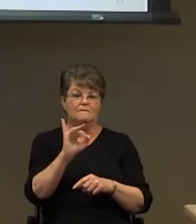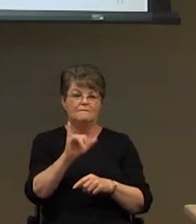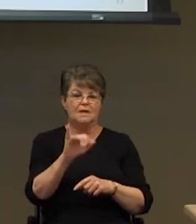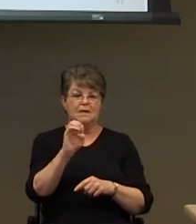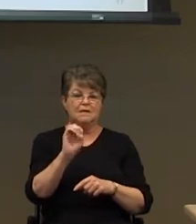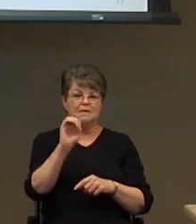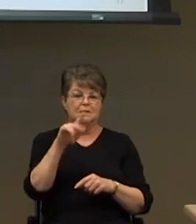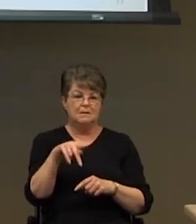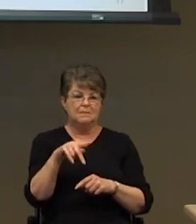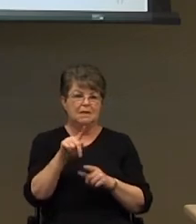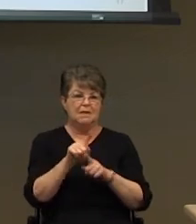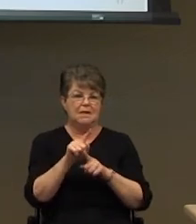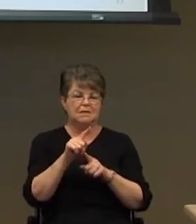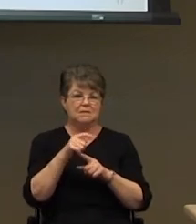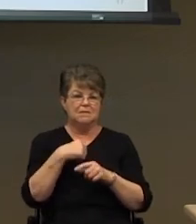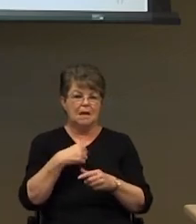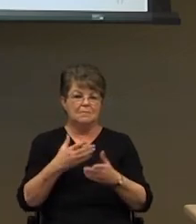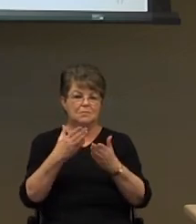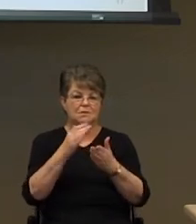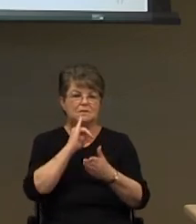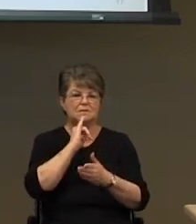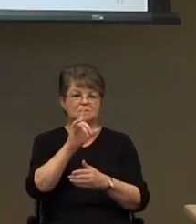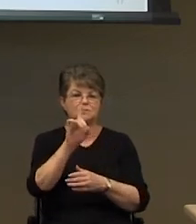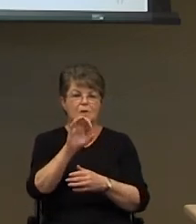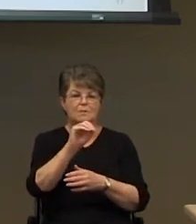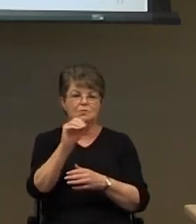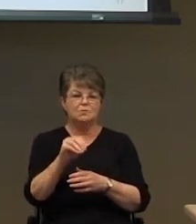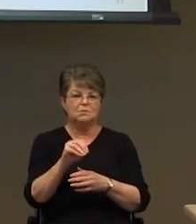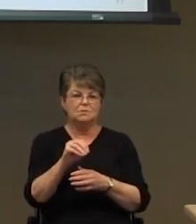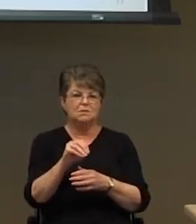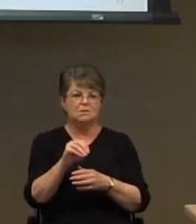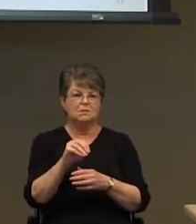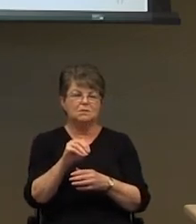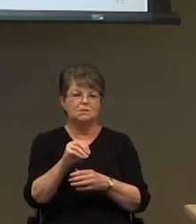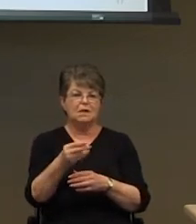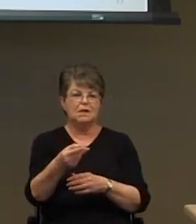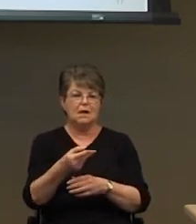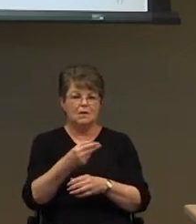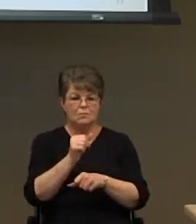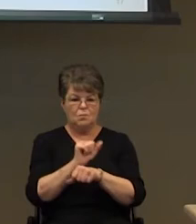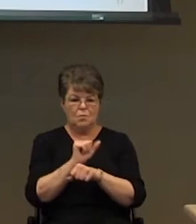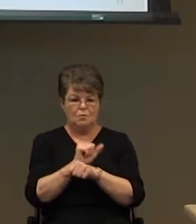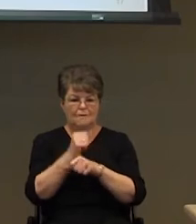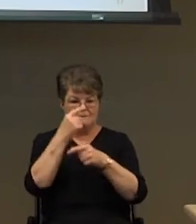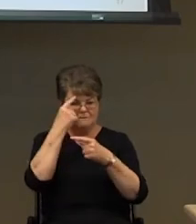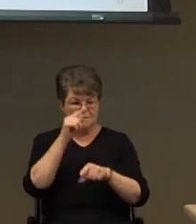development organization, as I proposed, would be 100% employed by the economic development organization.